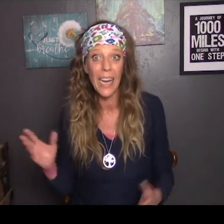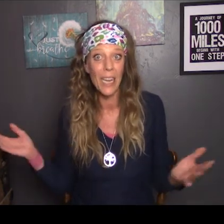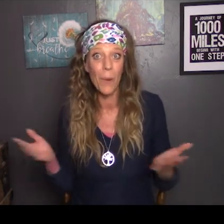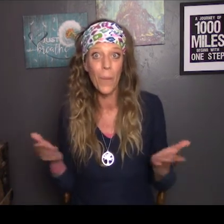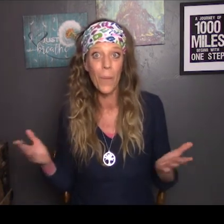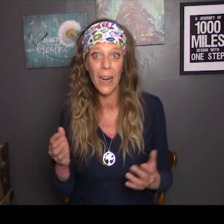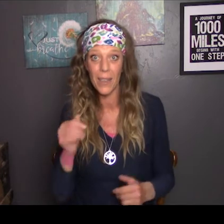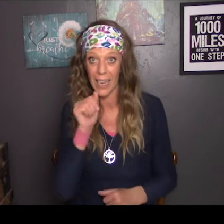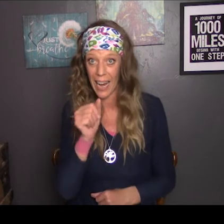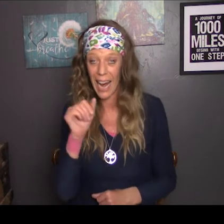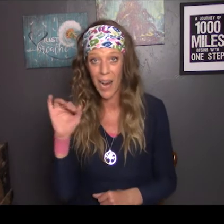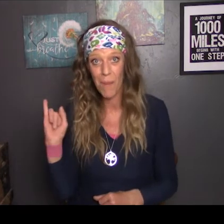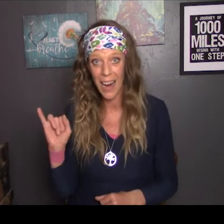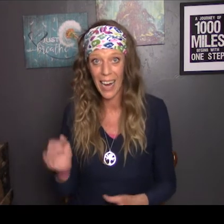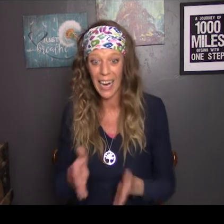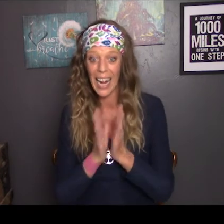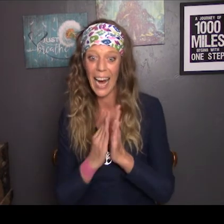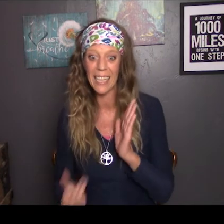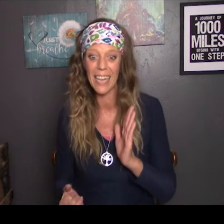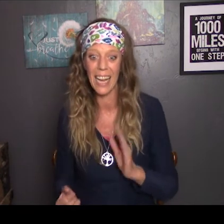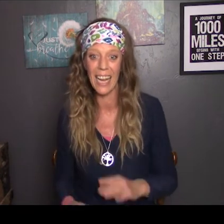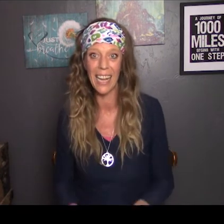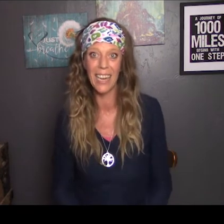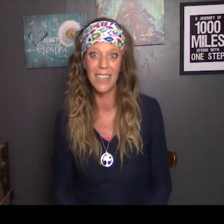Okay, what am I asking?